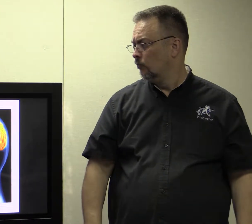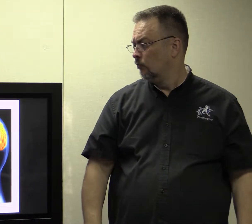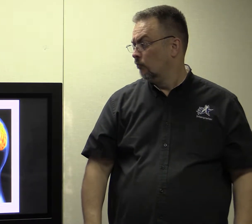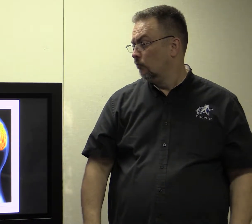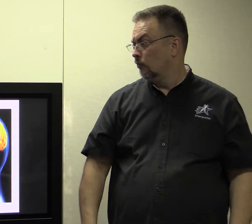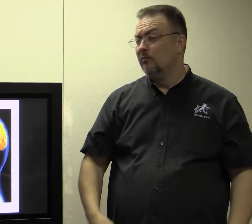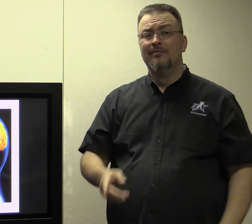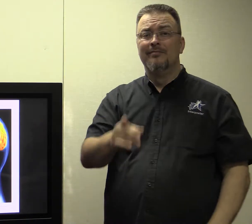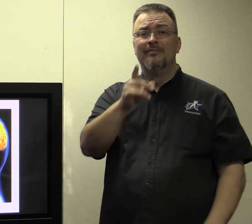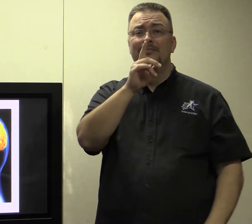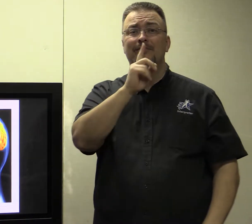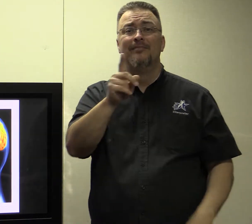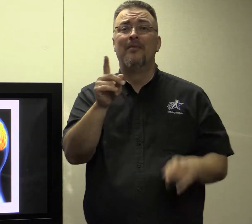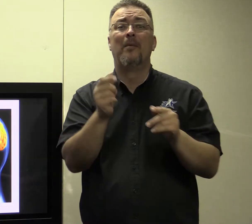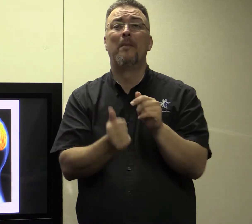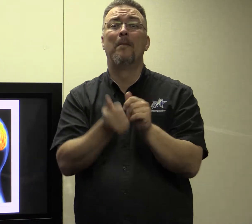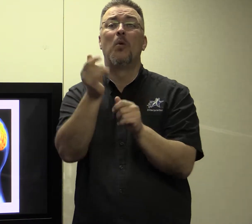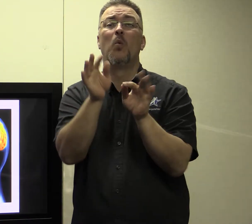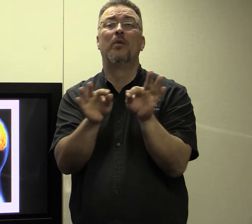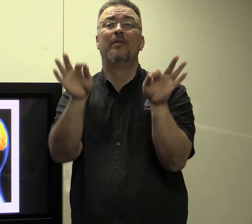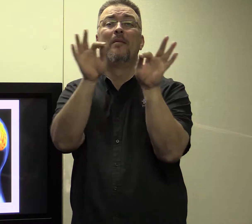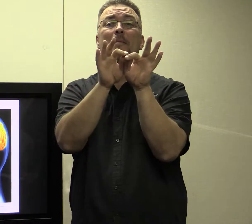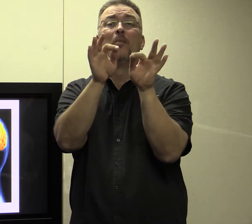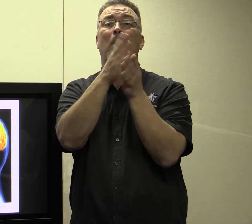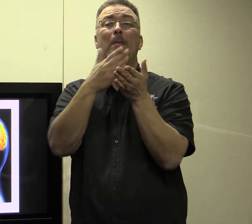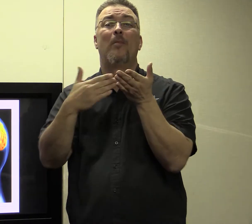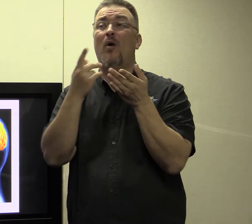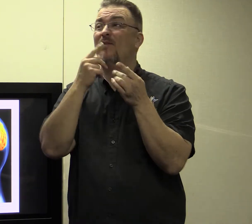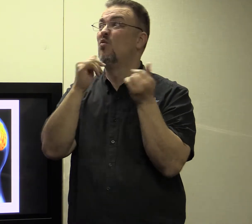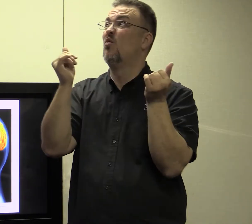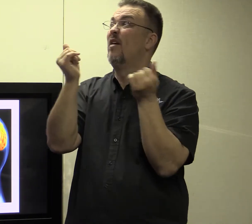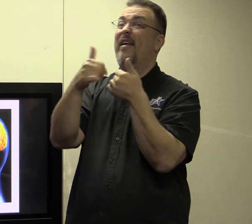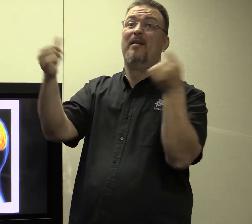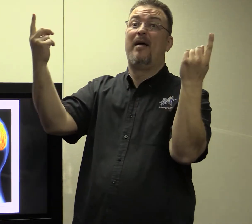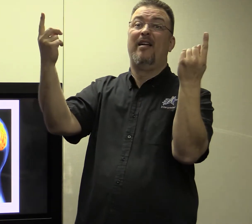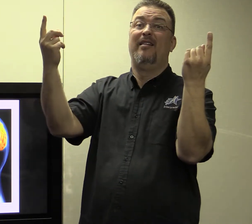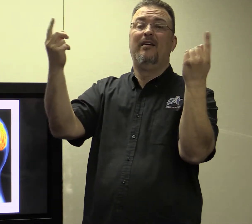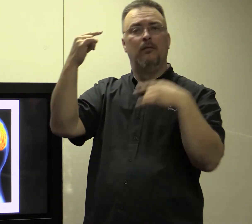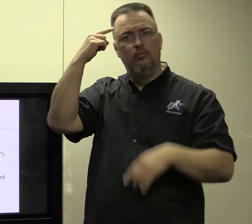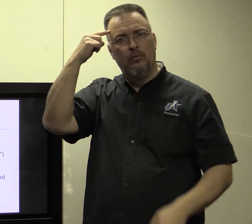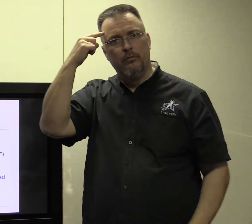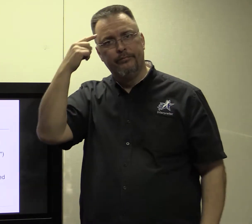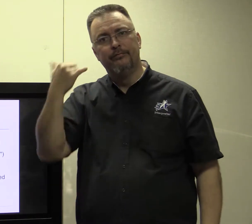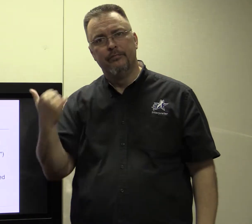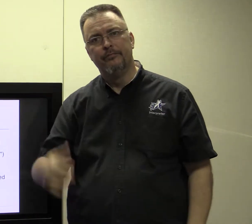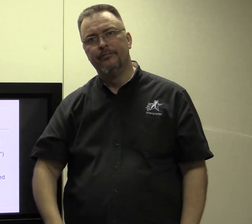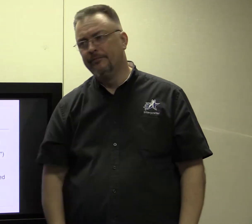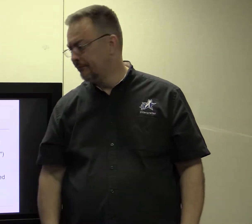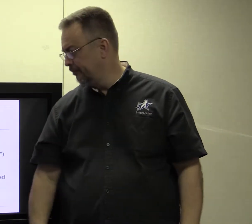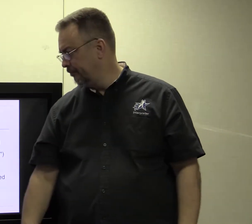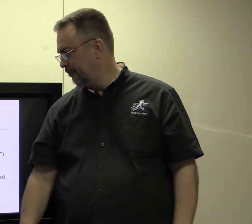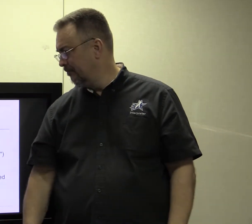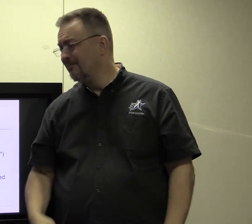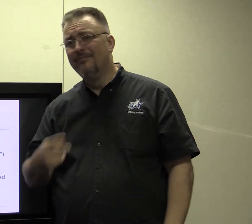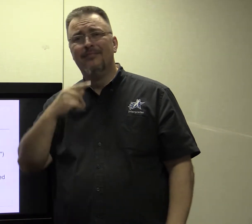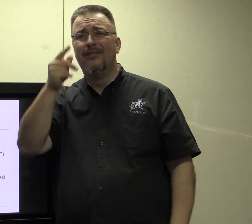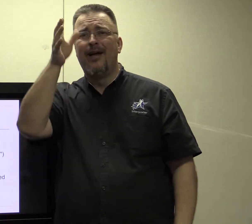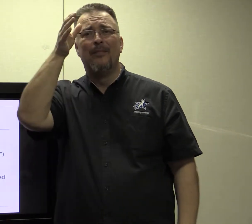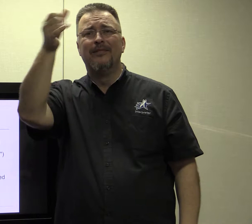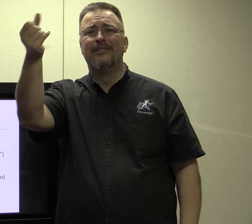After all, what's the most important device known to man? The brain. Common sense, basic